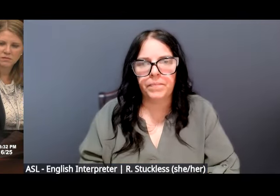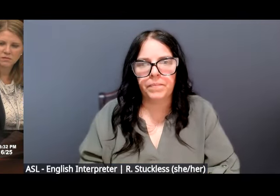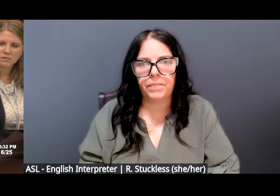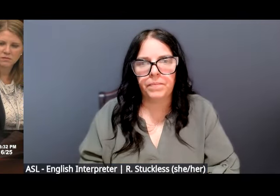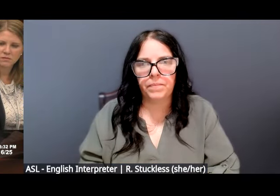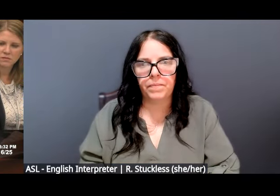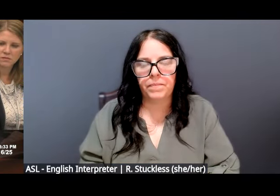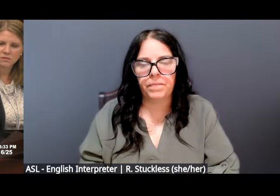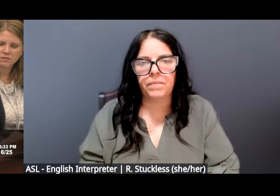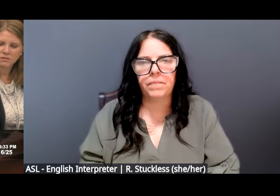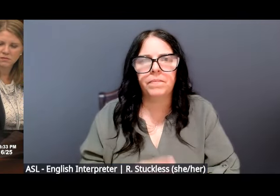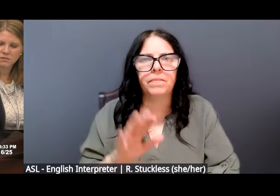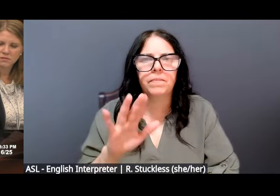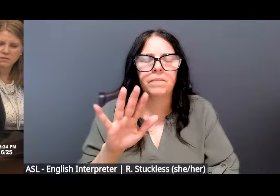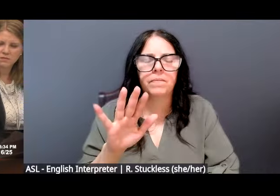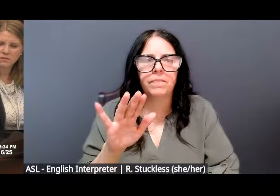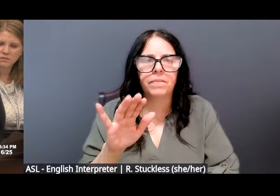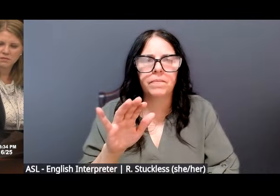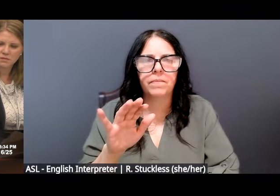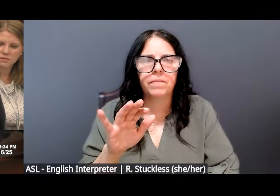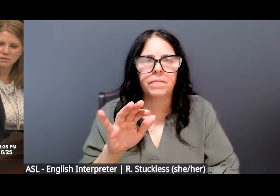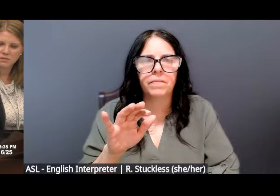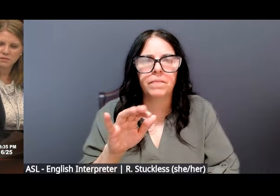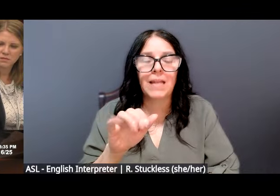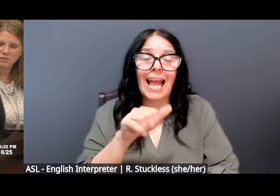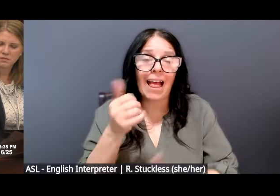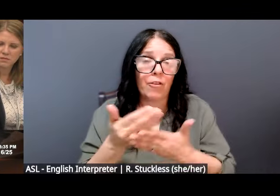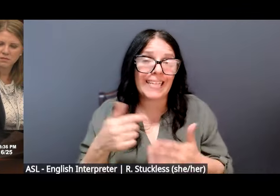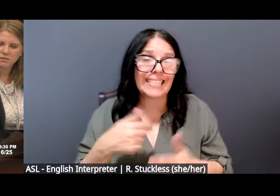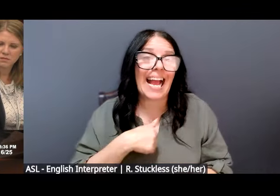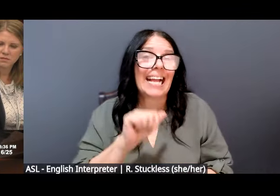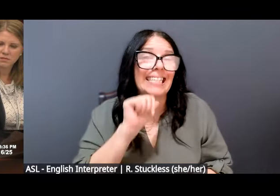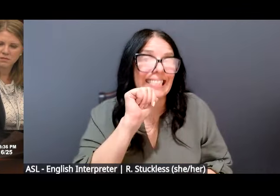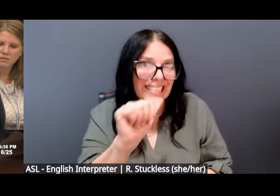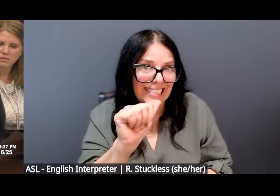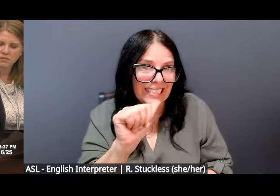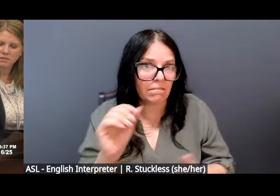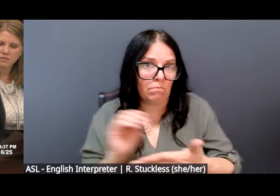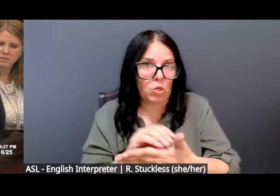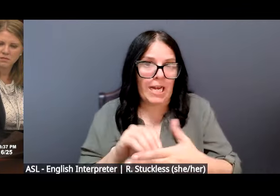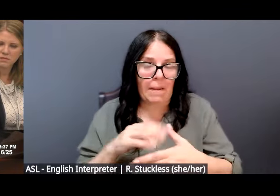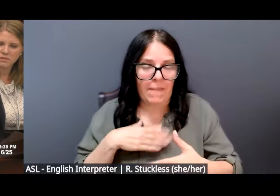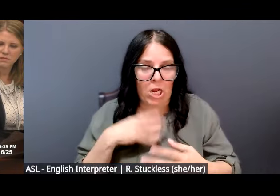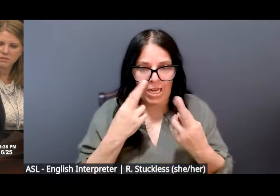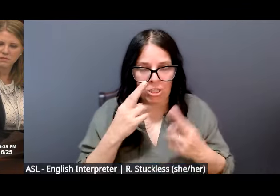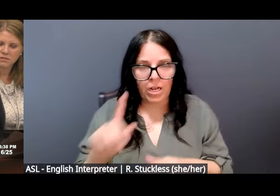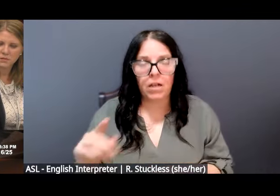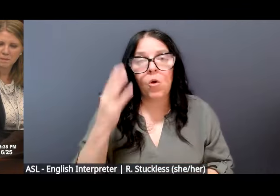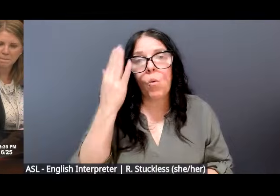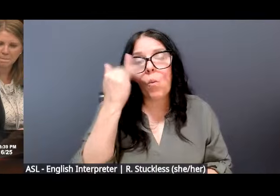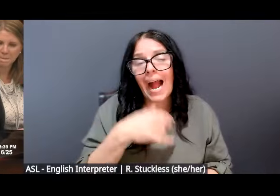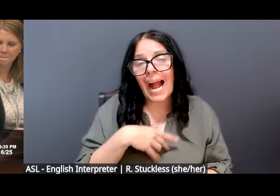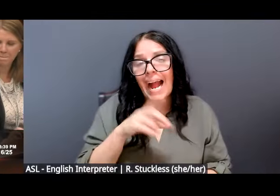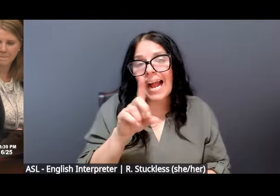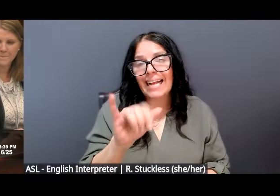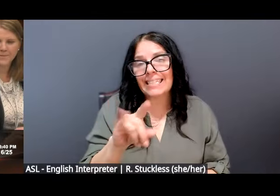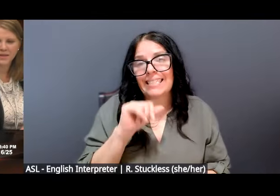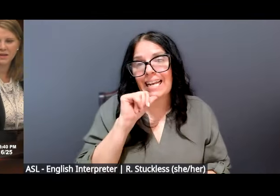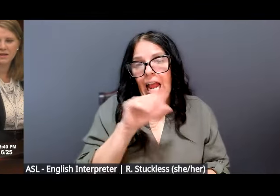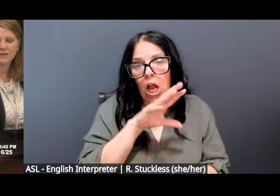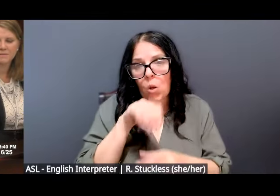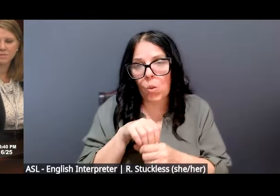And then a couple of other things that I didn't include and my rationale for that. So the reason I didn't include